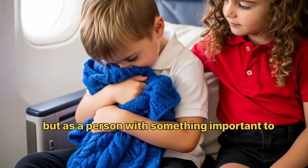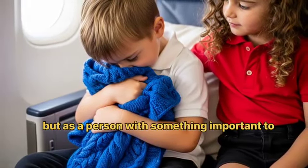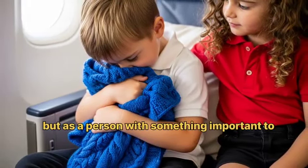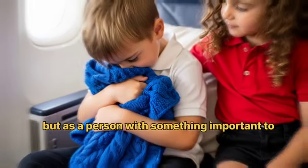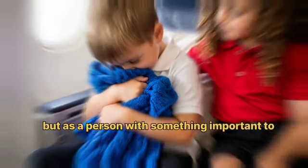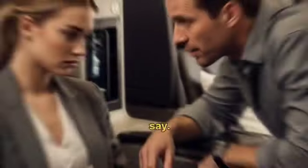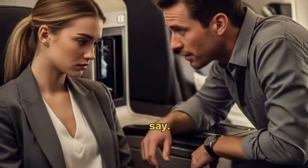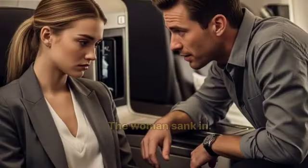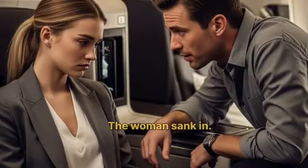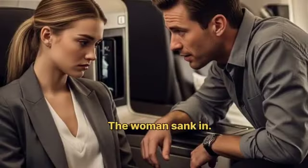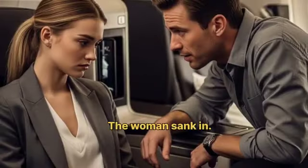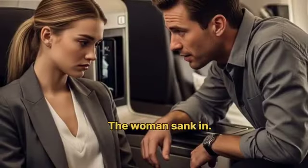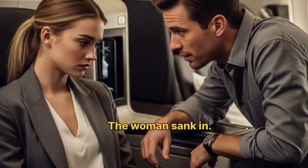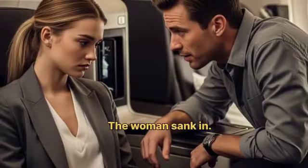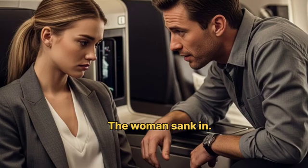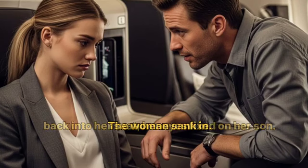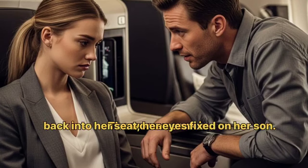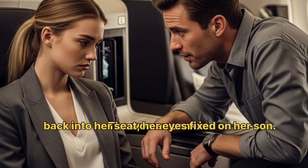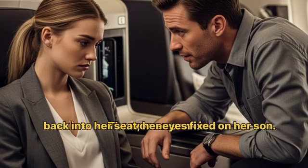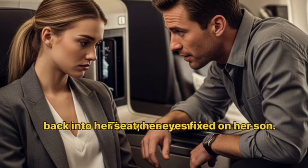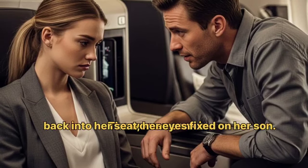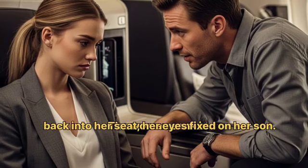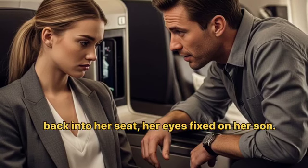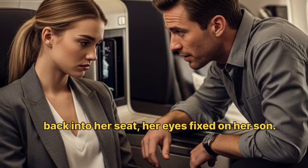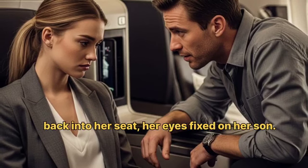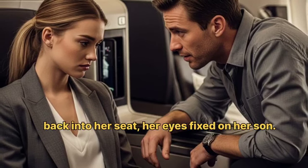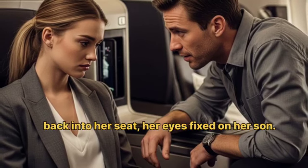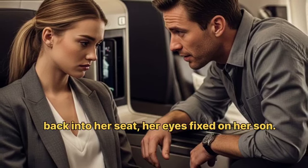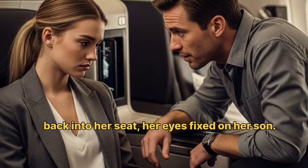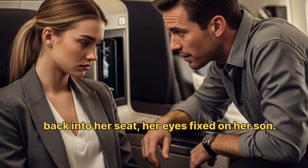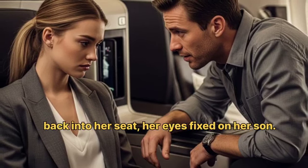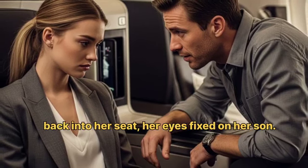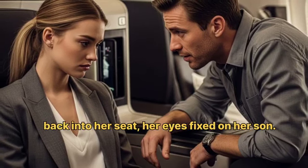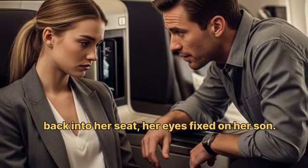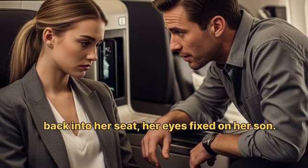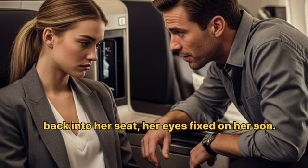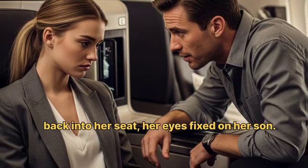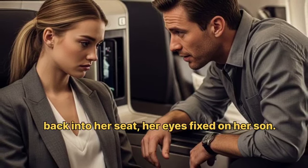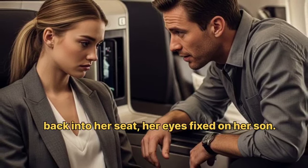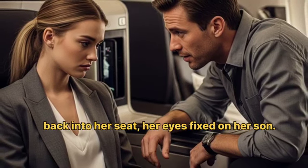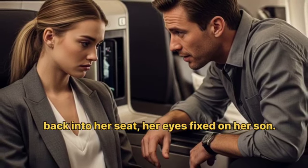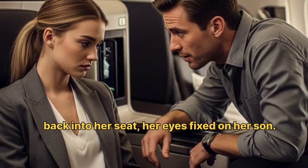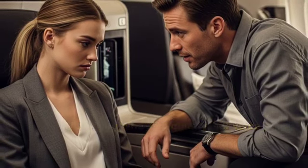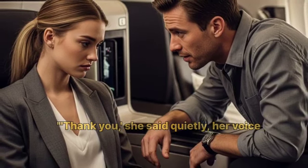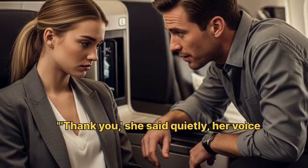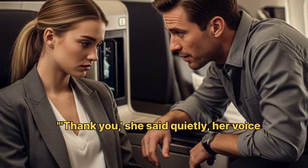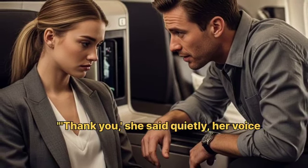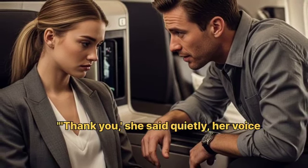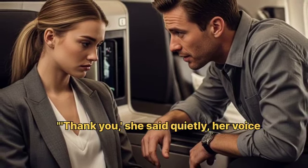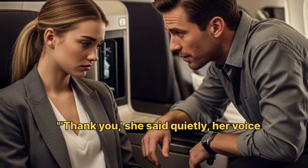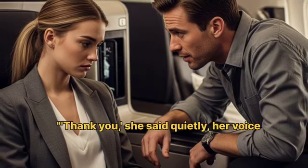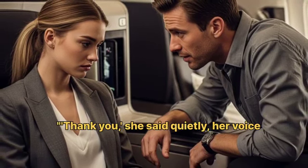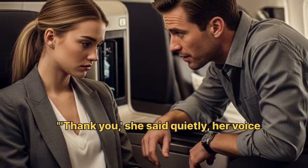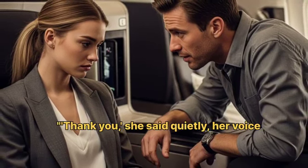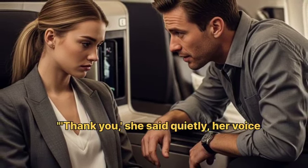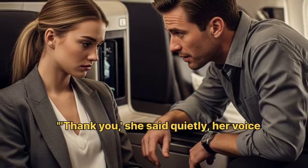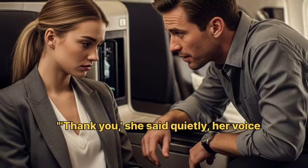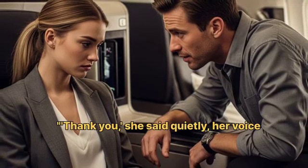say. The woman sank back into her seat, her eyes fixed on her son. "Thank you," she said